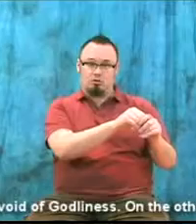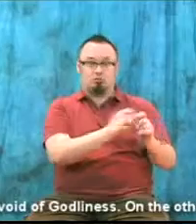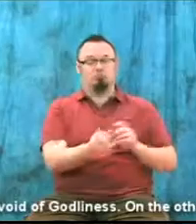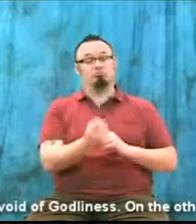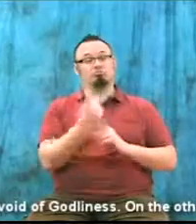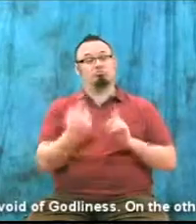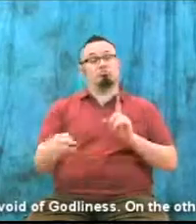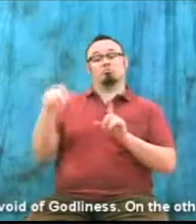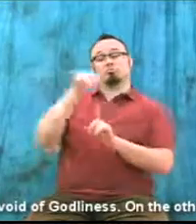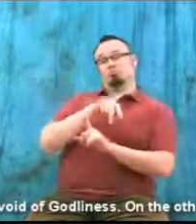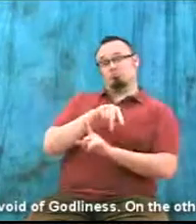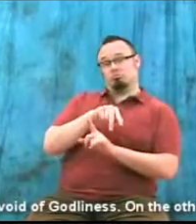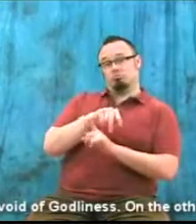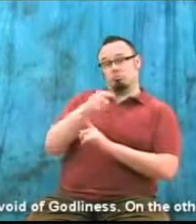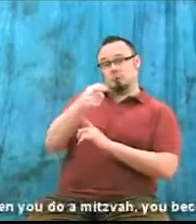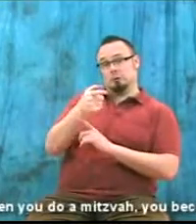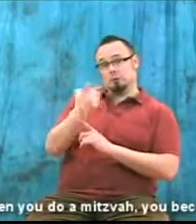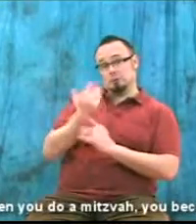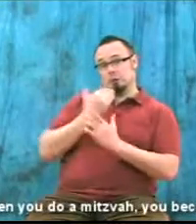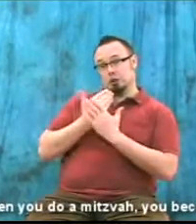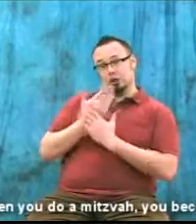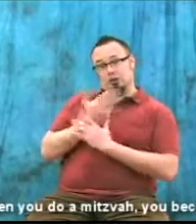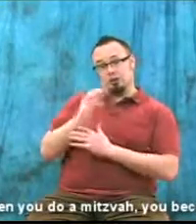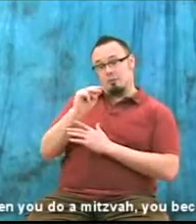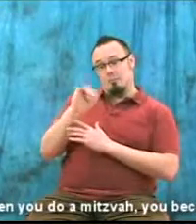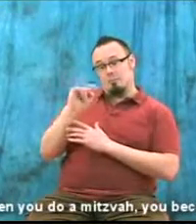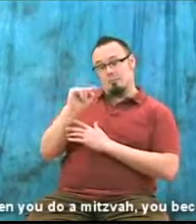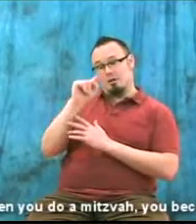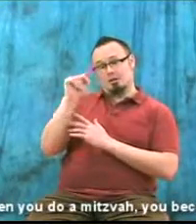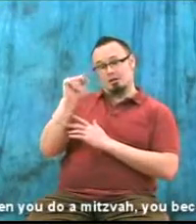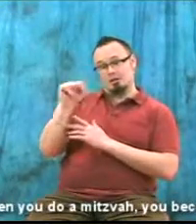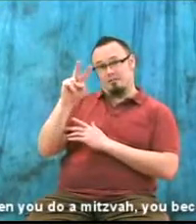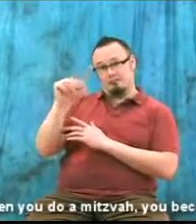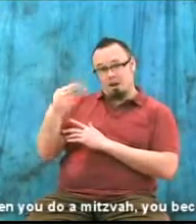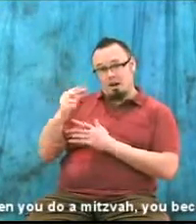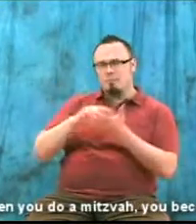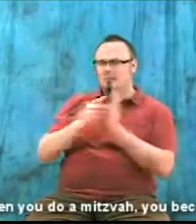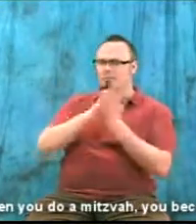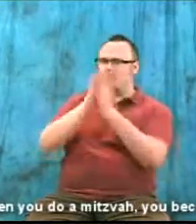On the other hand, when you do a mitzvah, you become one with God who is eternal.